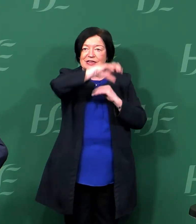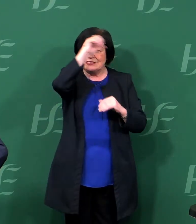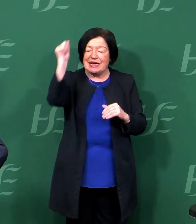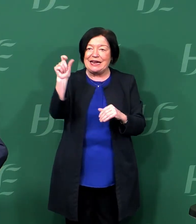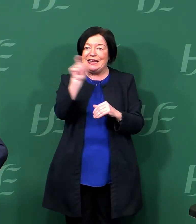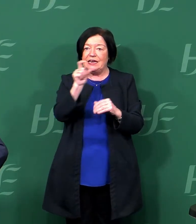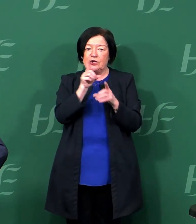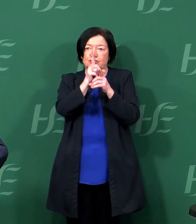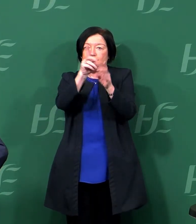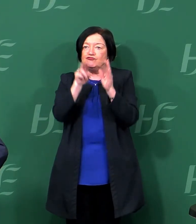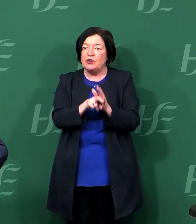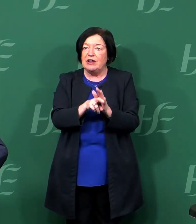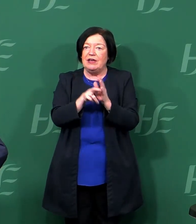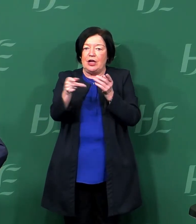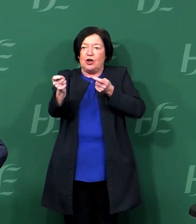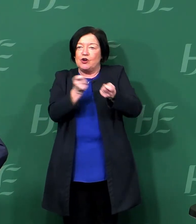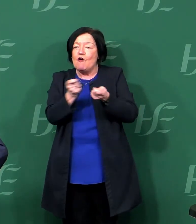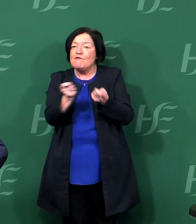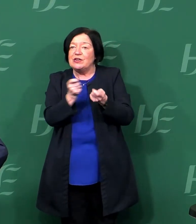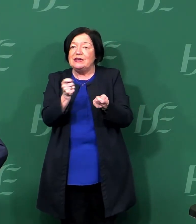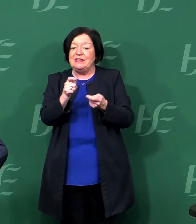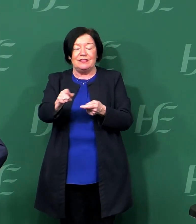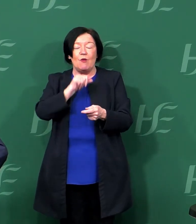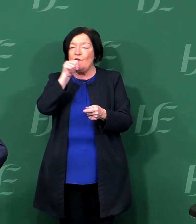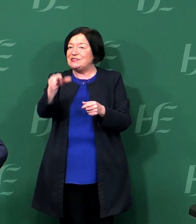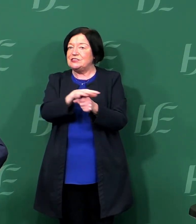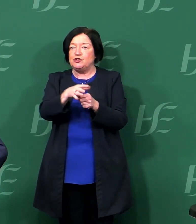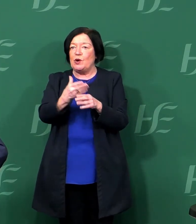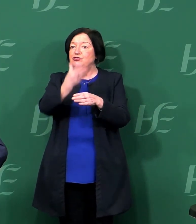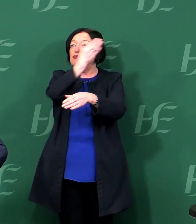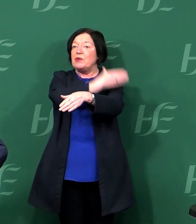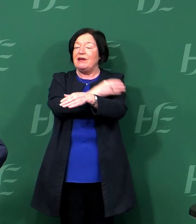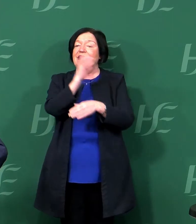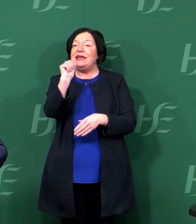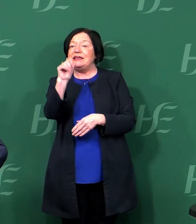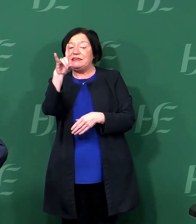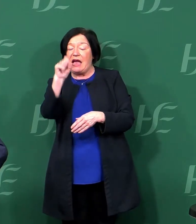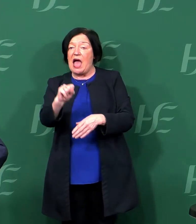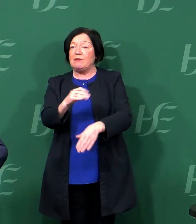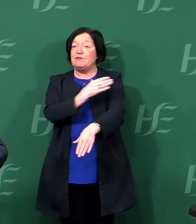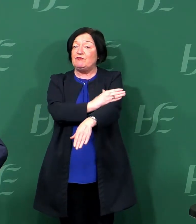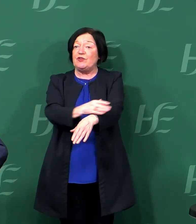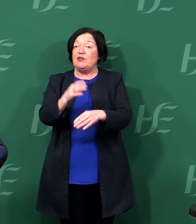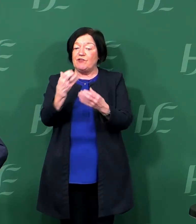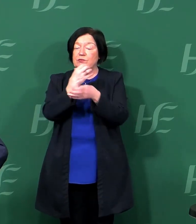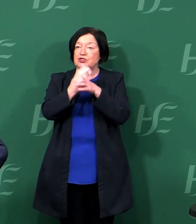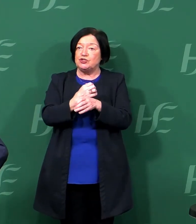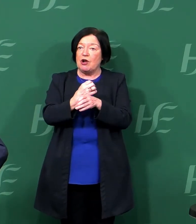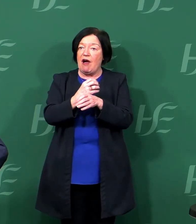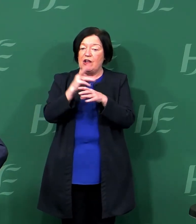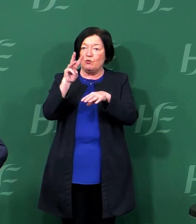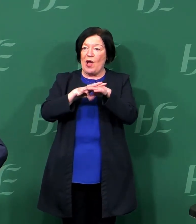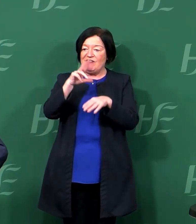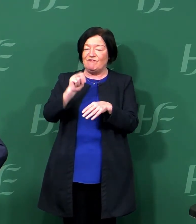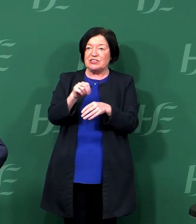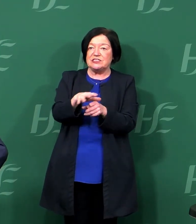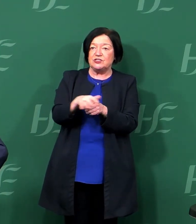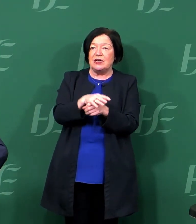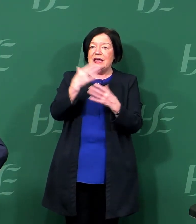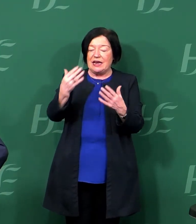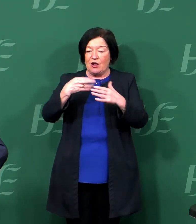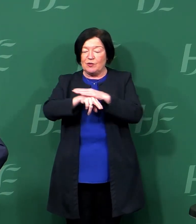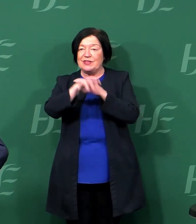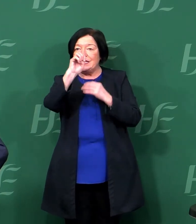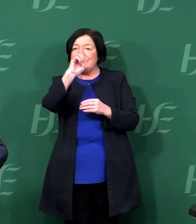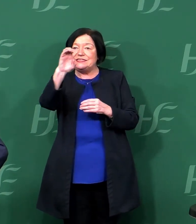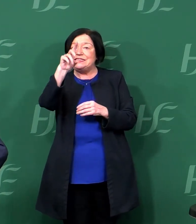Director, so in terms of clinical governance, because that wasn't always the case. CAMS kind of originated from a child welfare model. So they come in under the